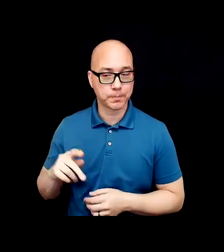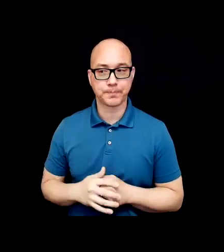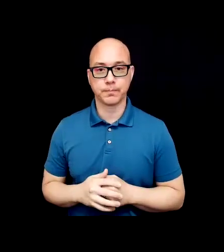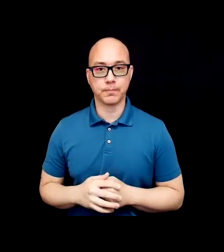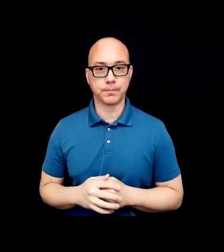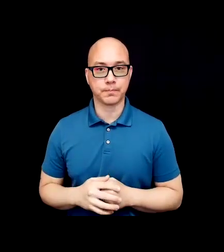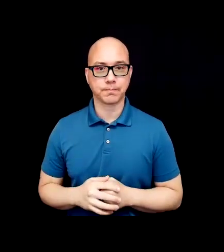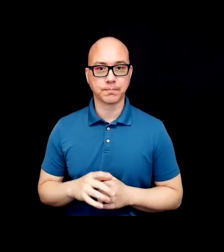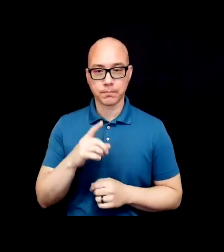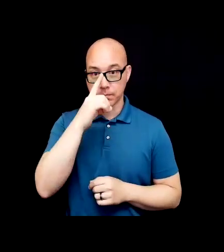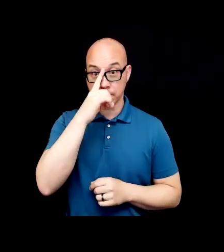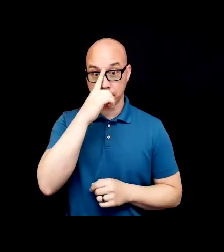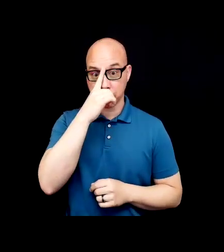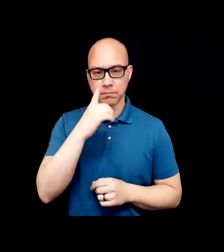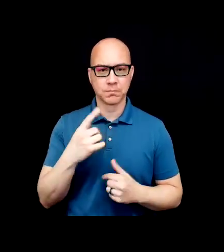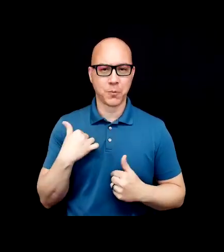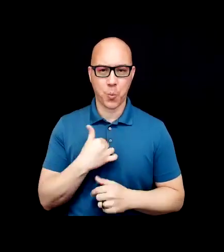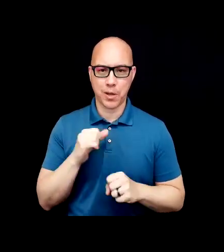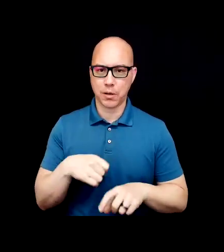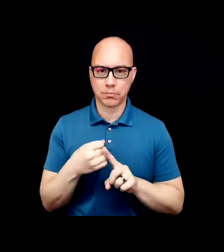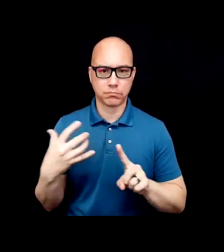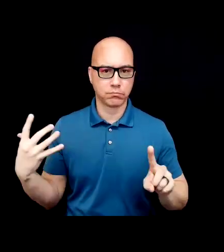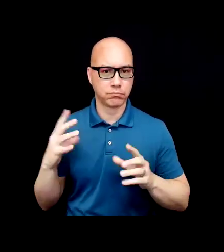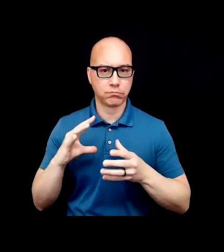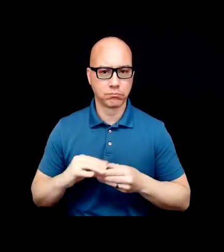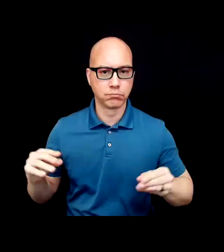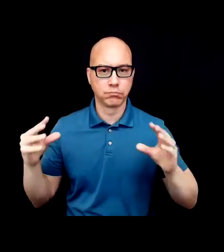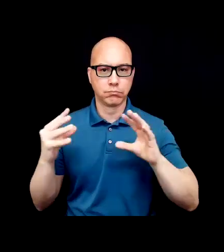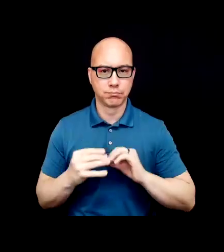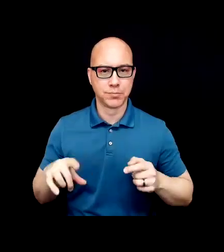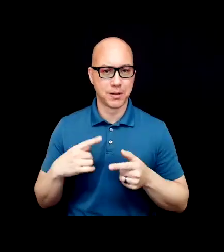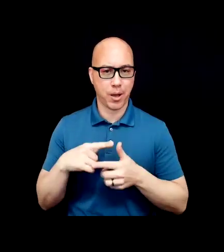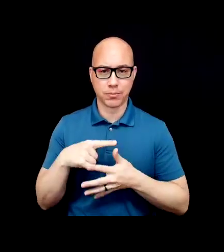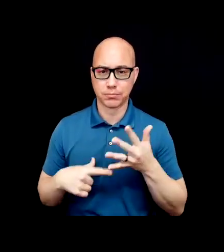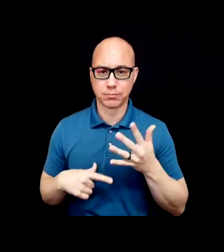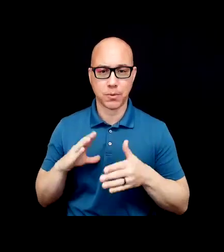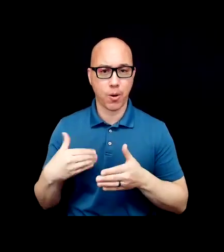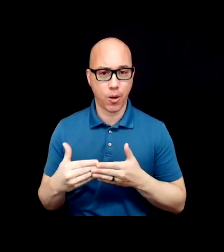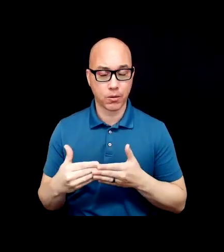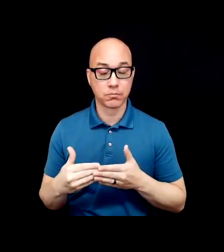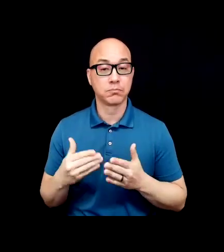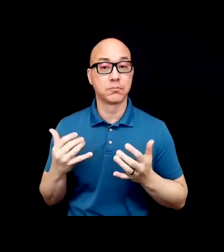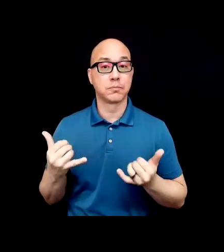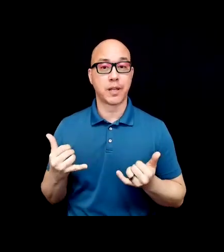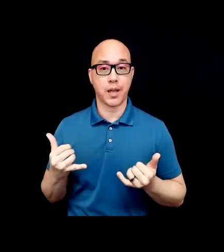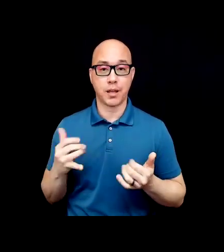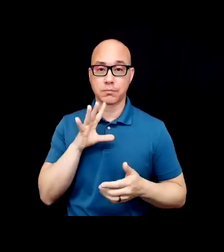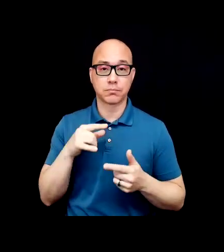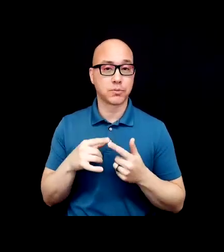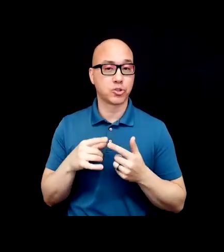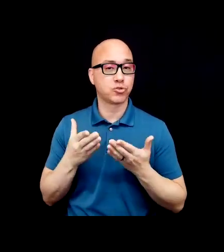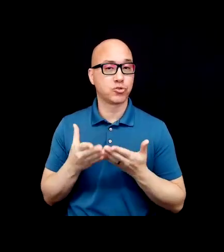whole lot we could talk about here. So the point here is to give you a nice overview of what these different